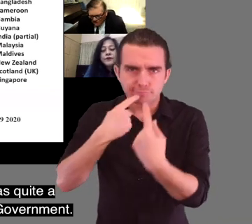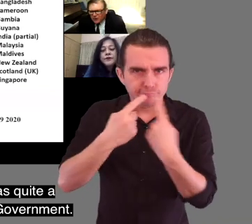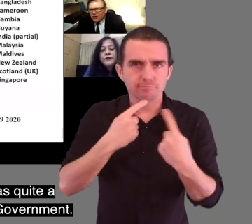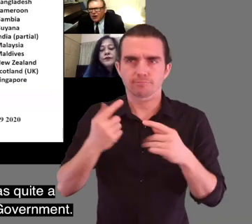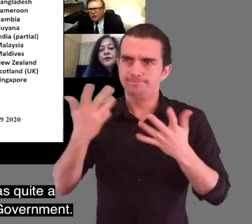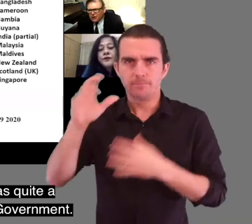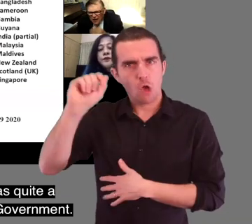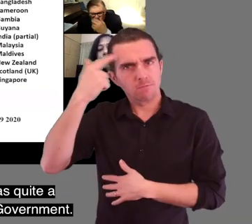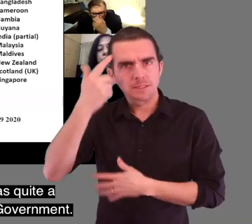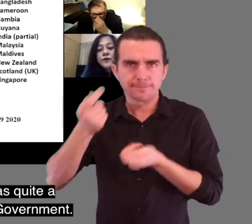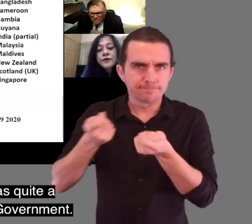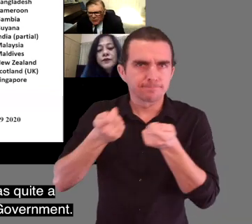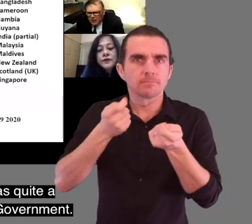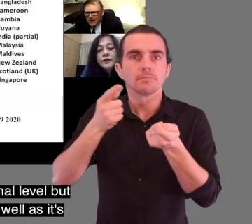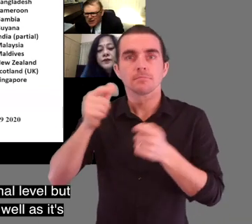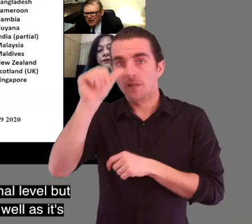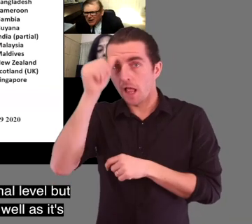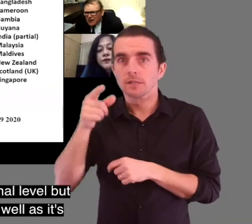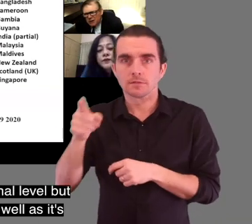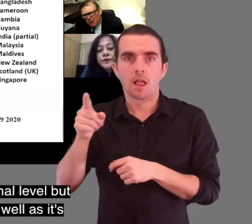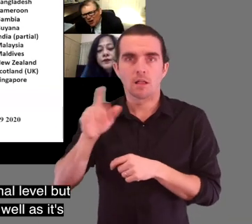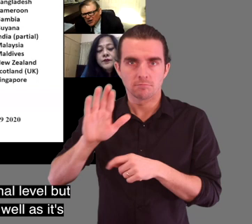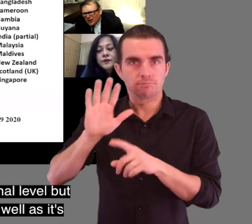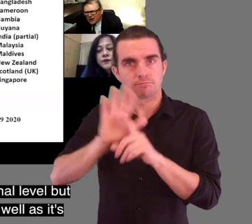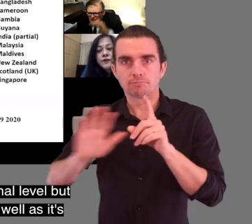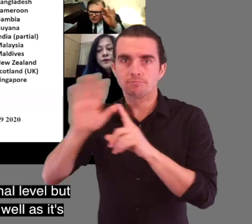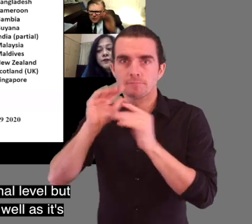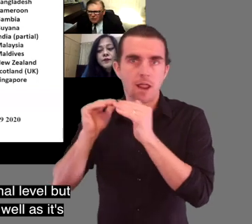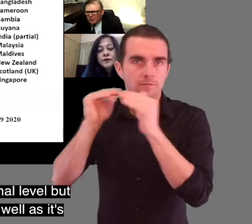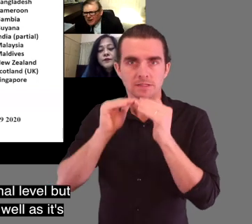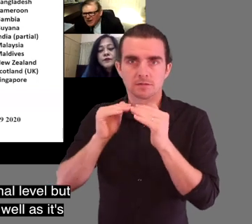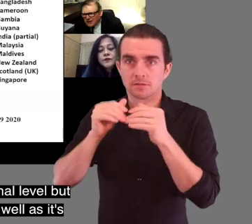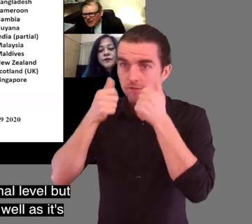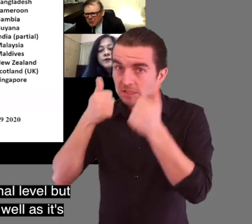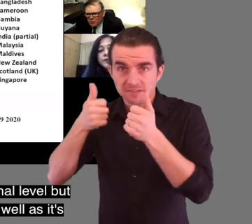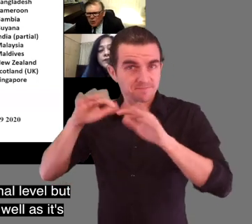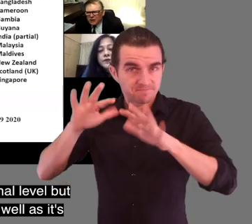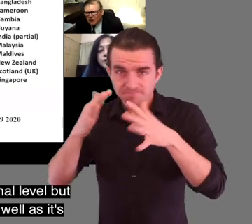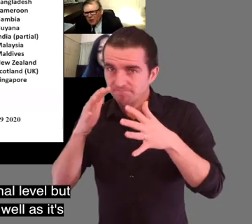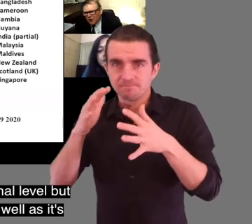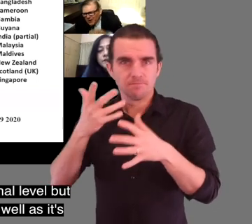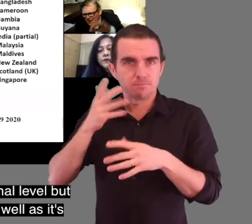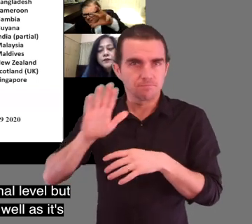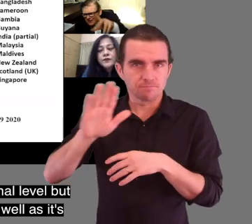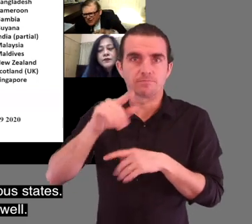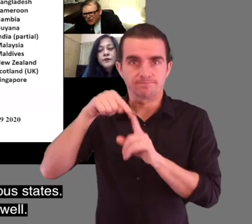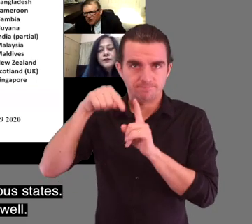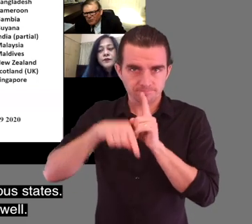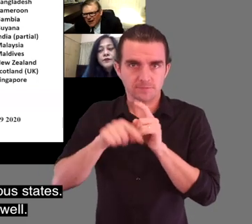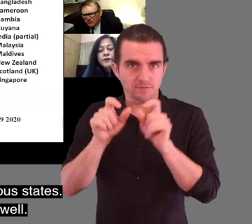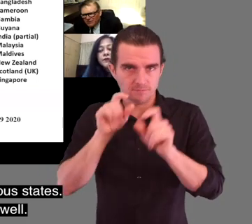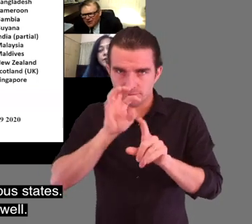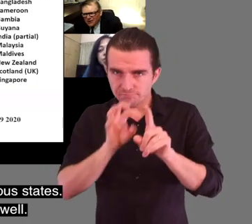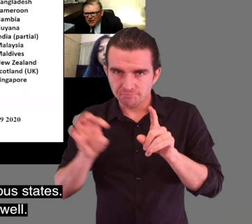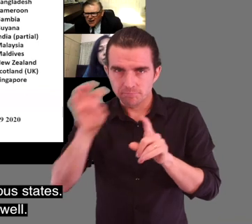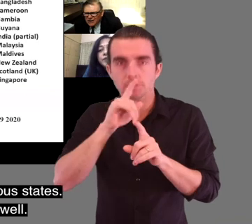lot of discussion with the government. India, partially at a national level, but it didn't seem to work so well as it's trickled down